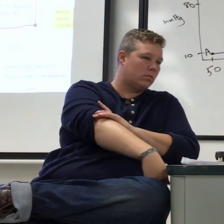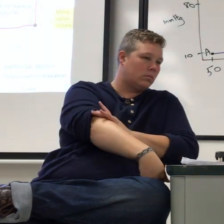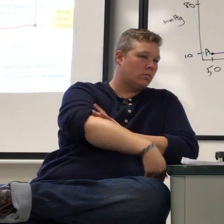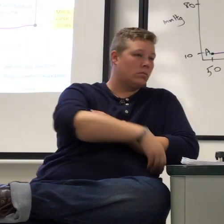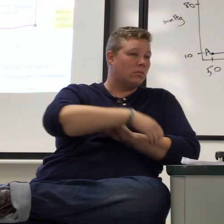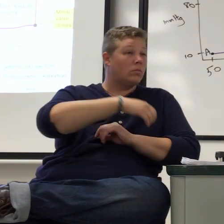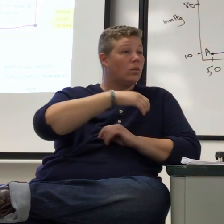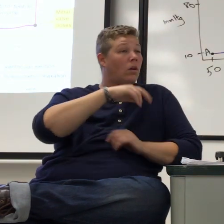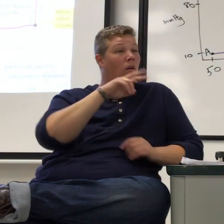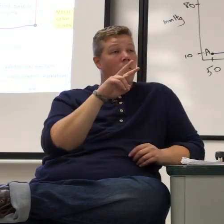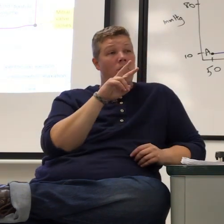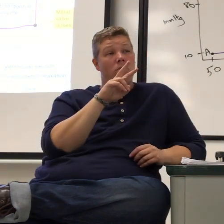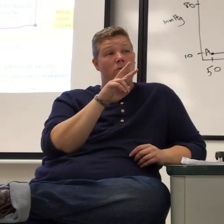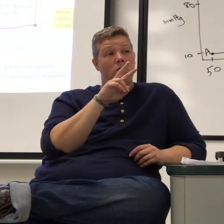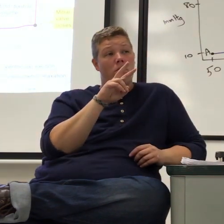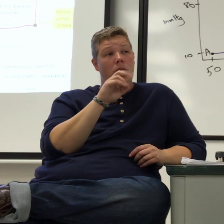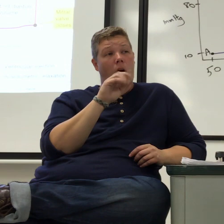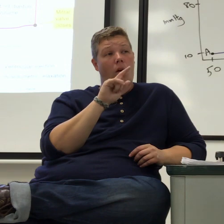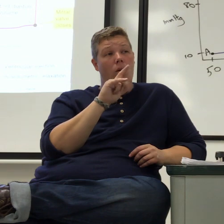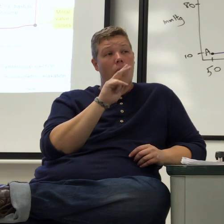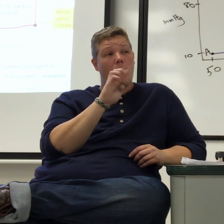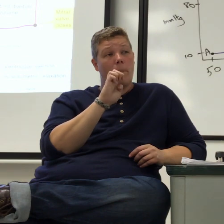Did volume change?